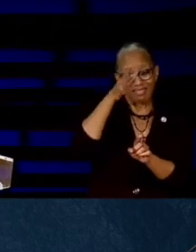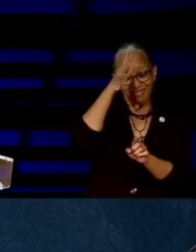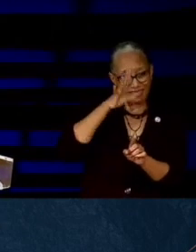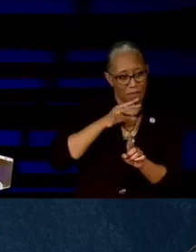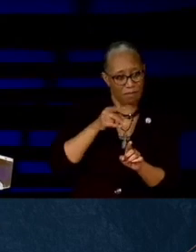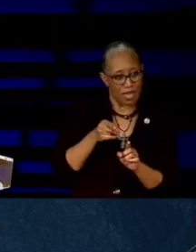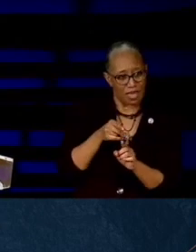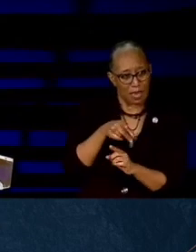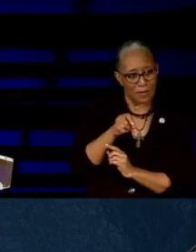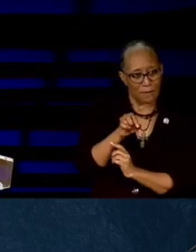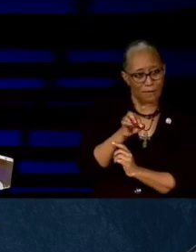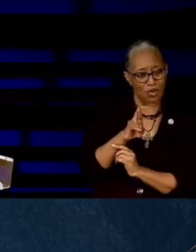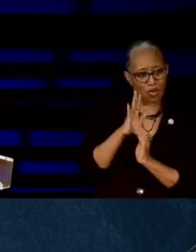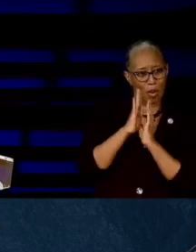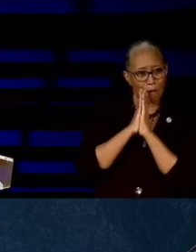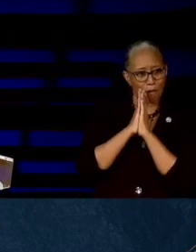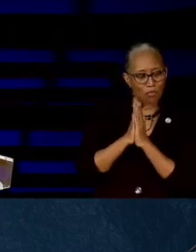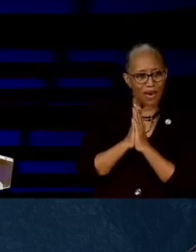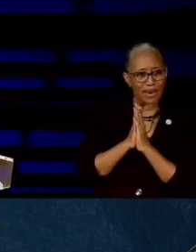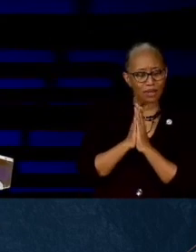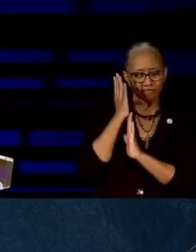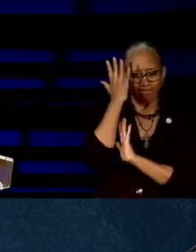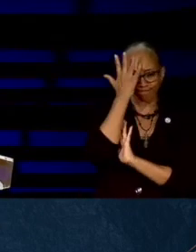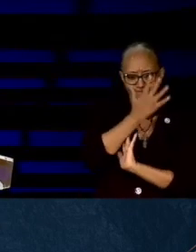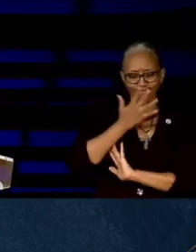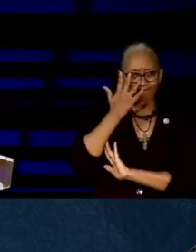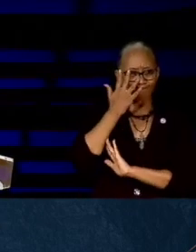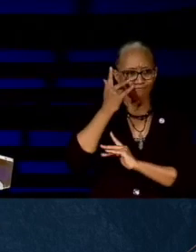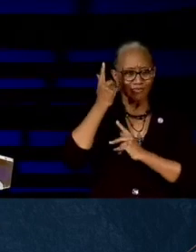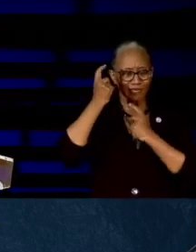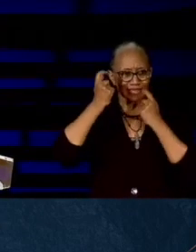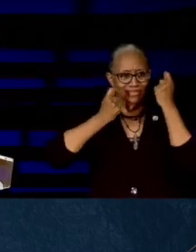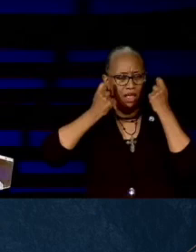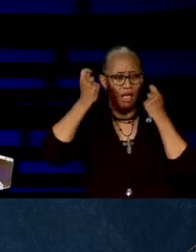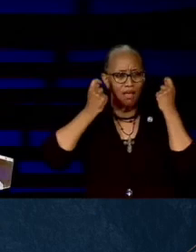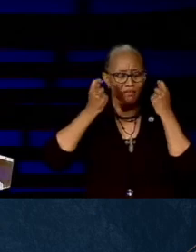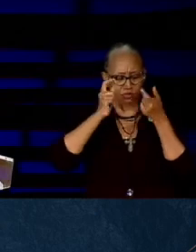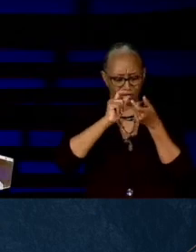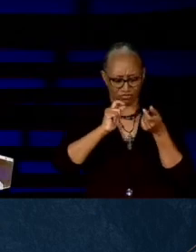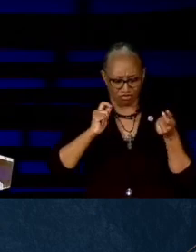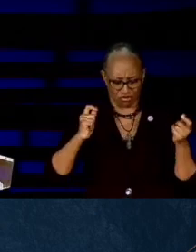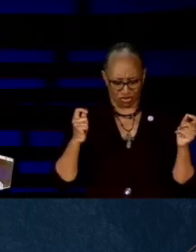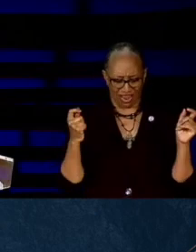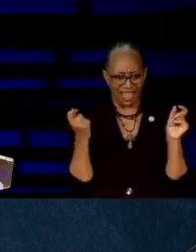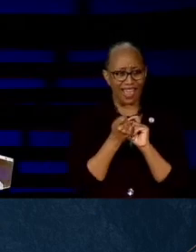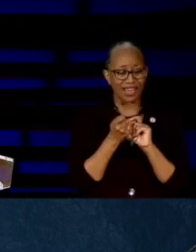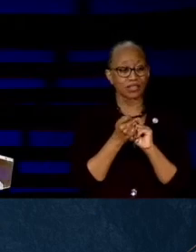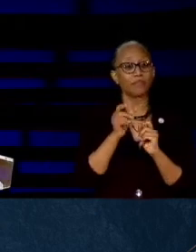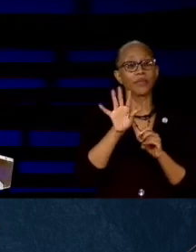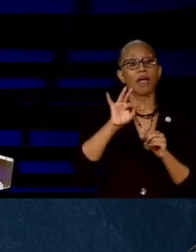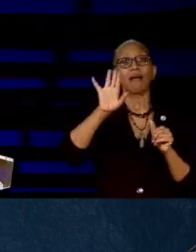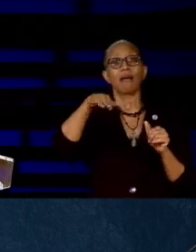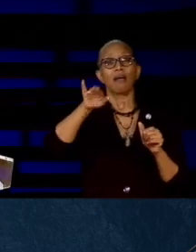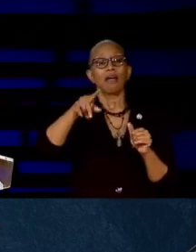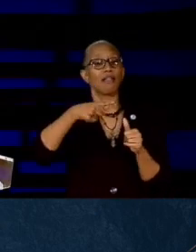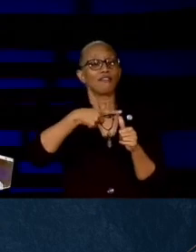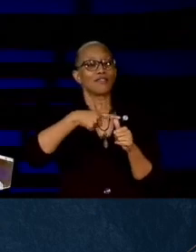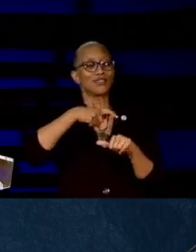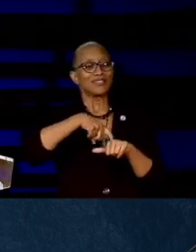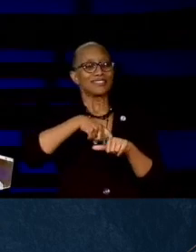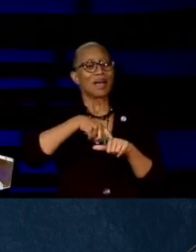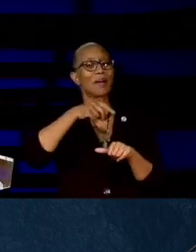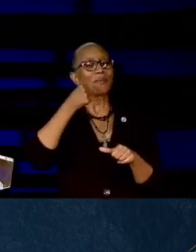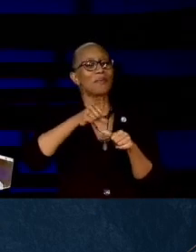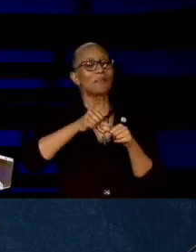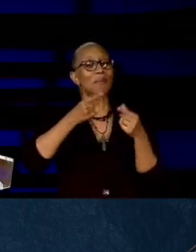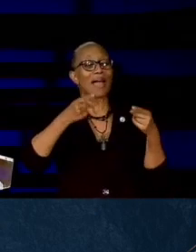prayed, his countenance was altered. You know, the first time I remember this,